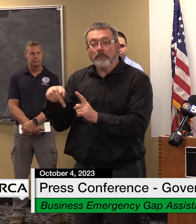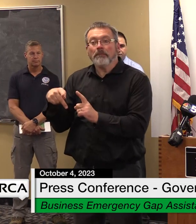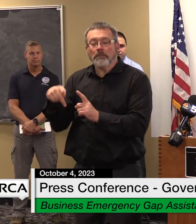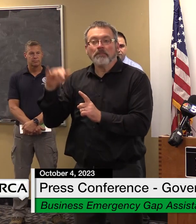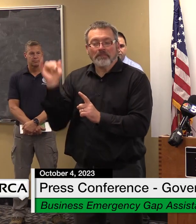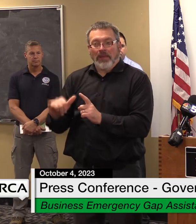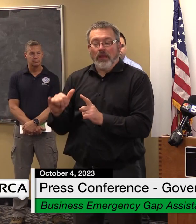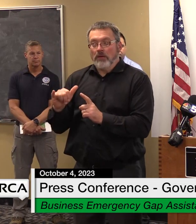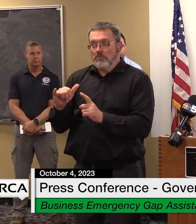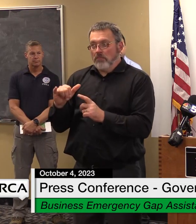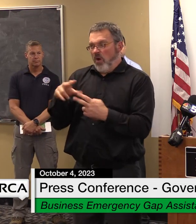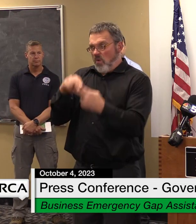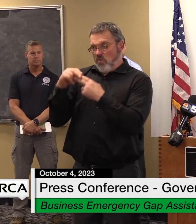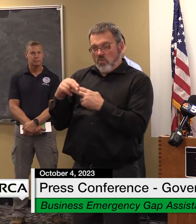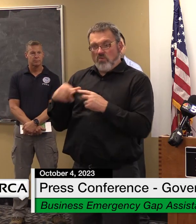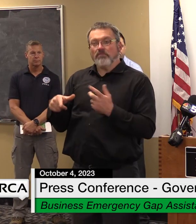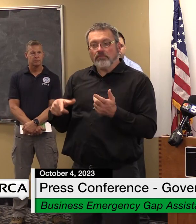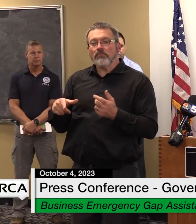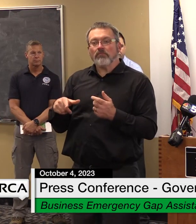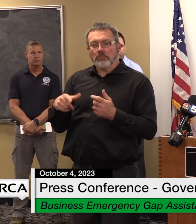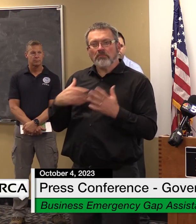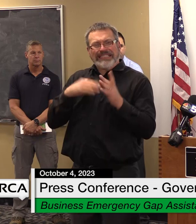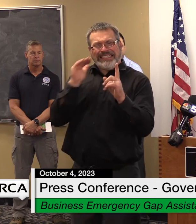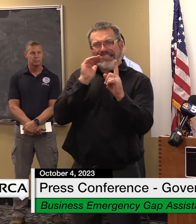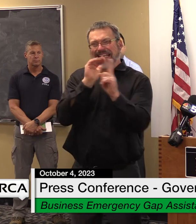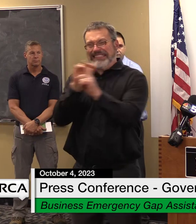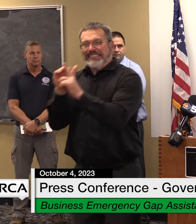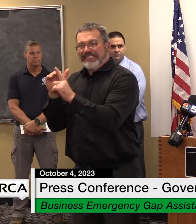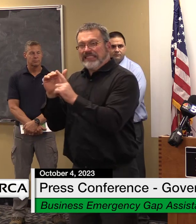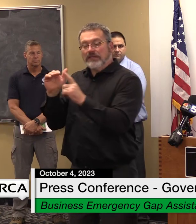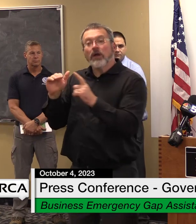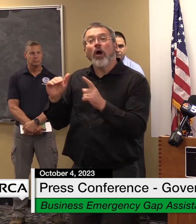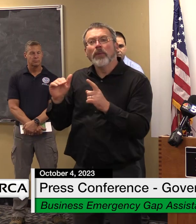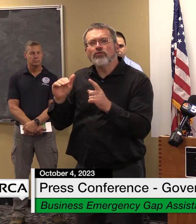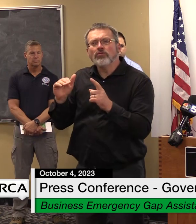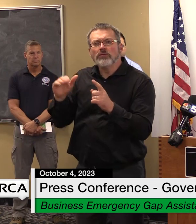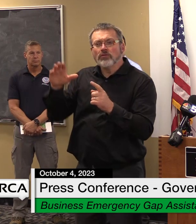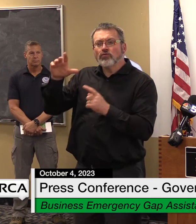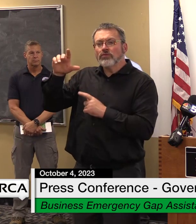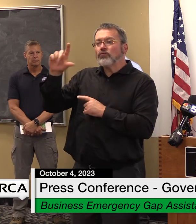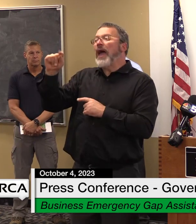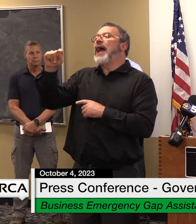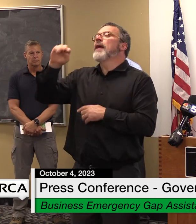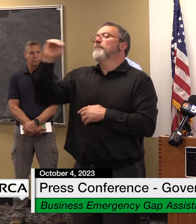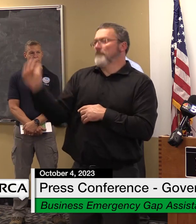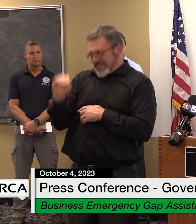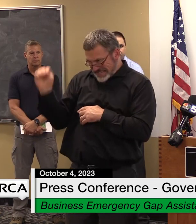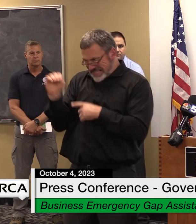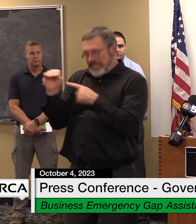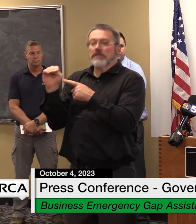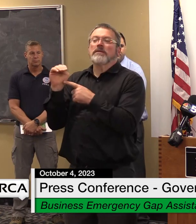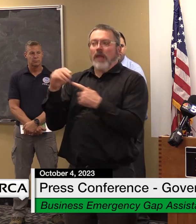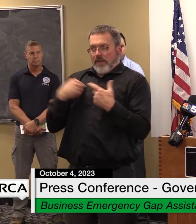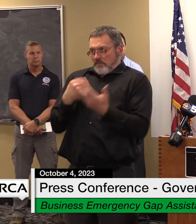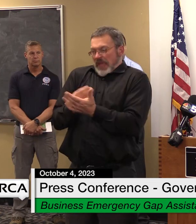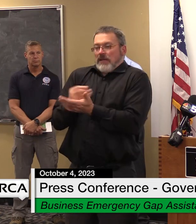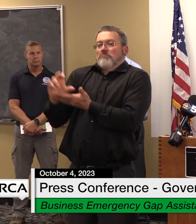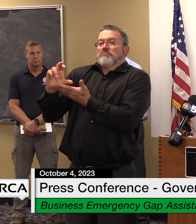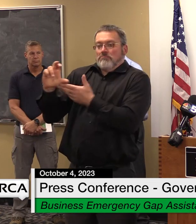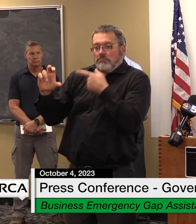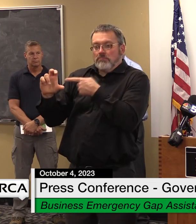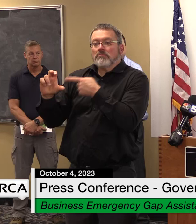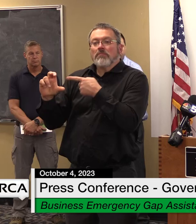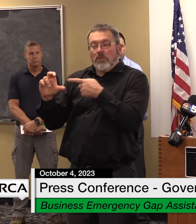BGAP. As a reminder, that $20 million program came out in August, and it was meant to help businesses, nonprofits,